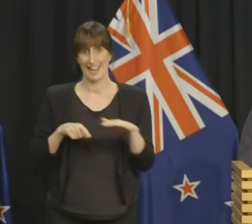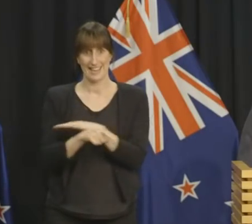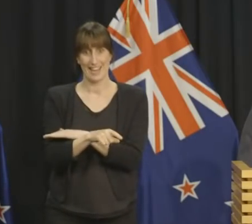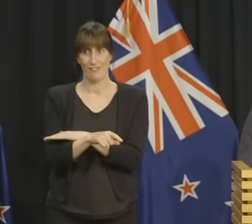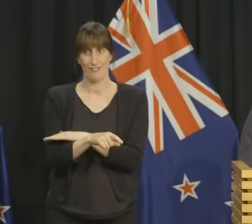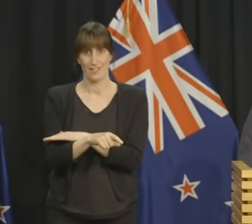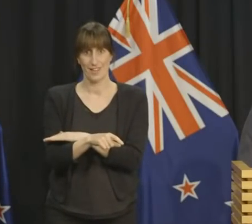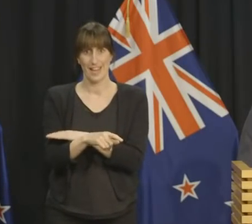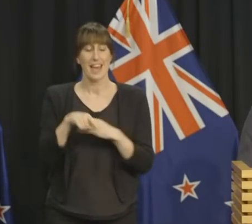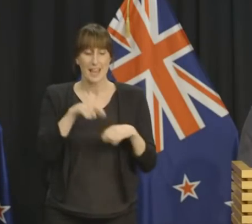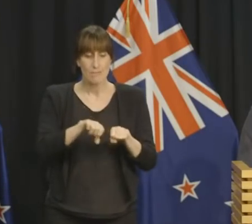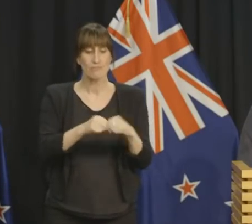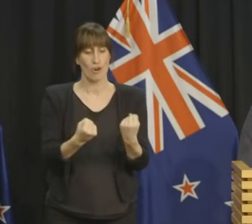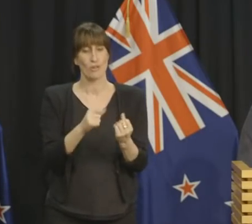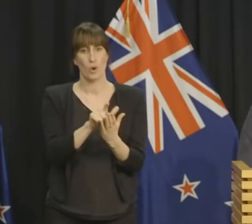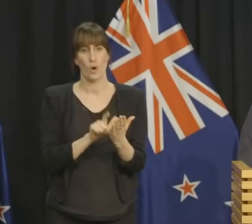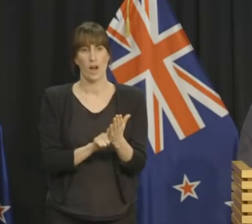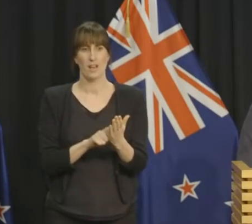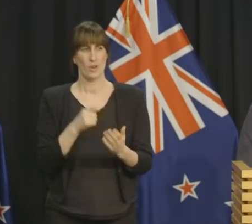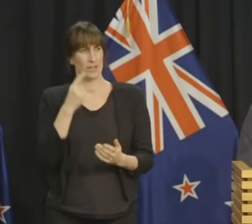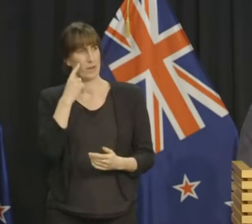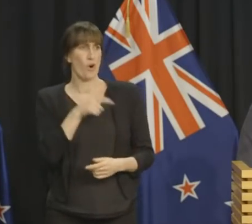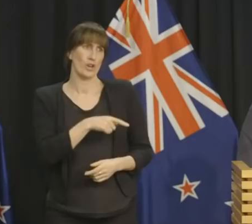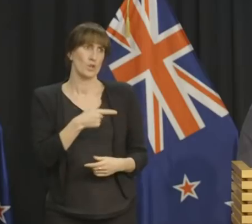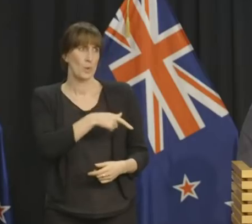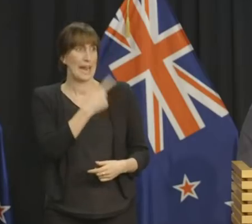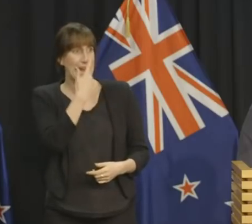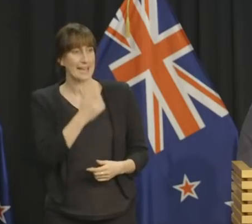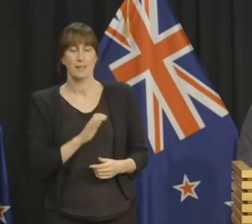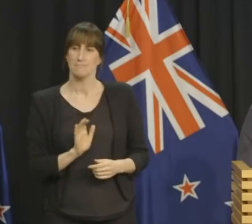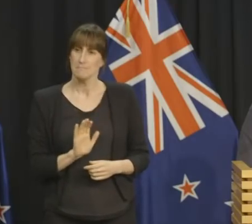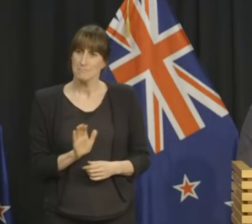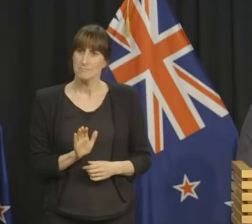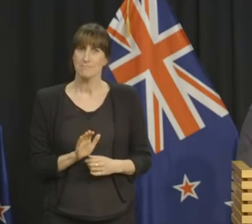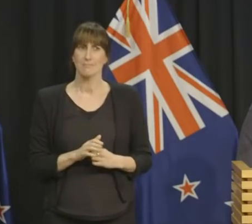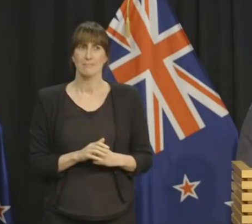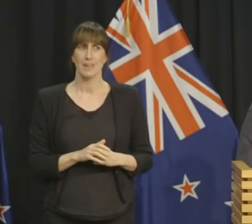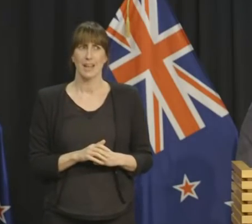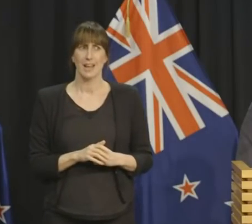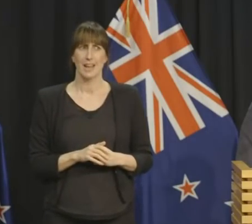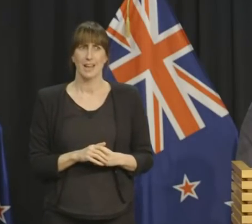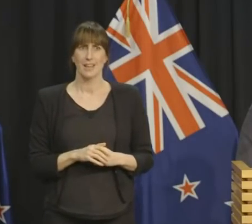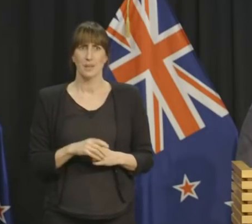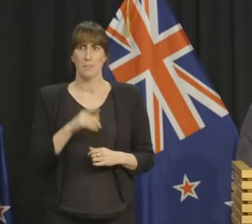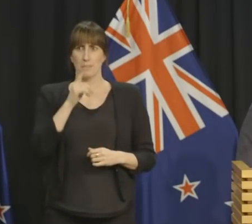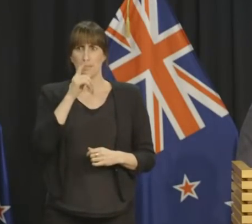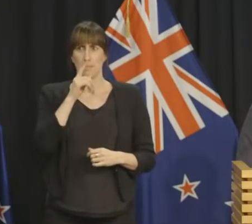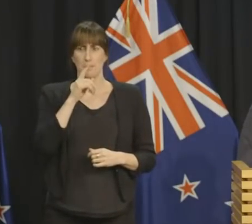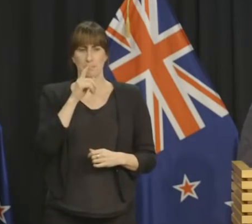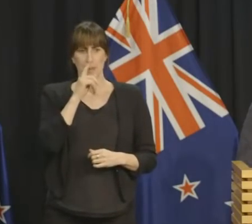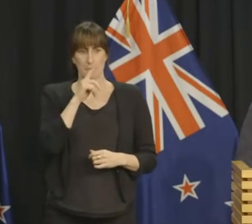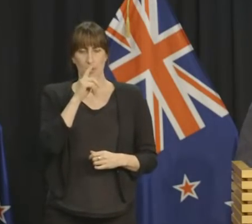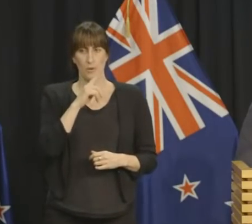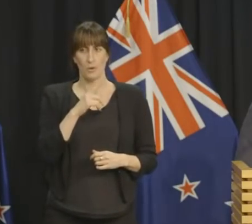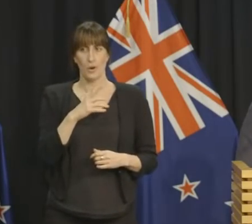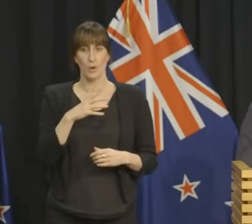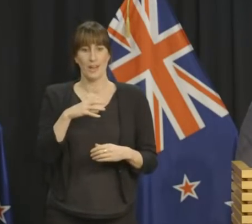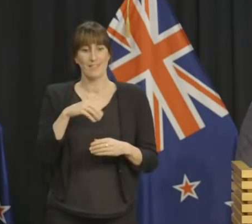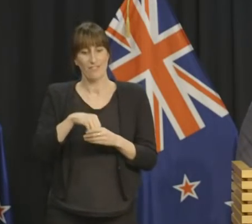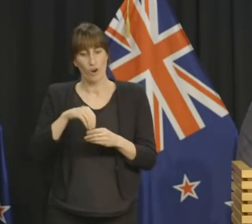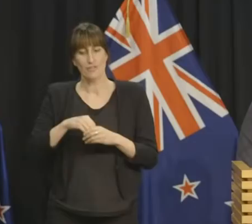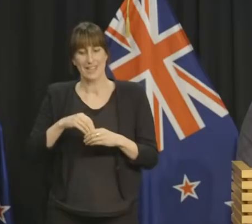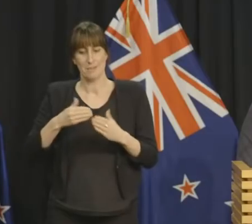so. I don't think that you should say that because somebody broke the law that somehow the people who are involved in managing